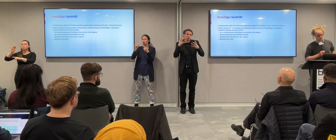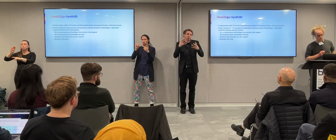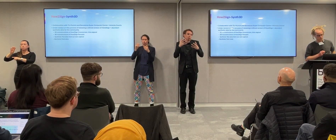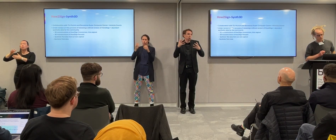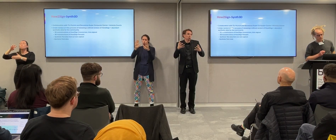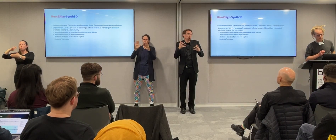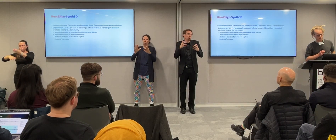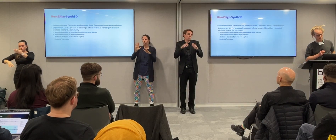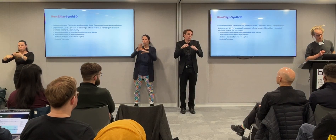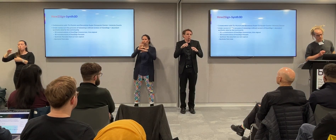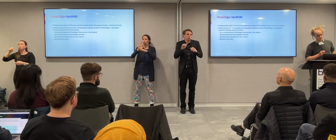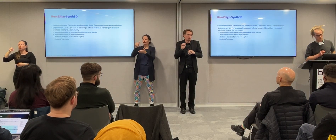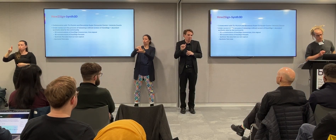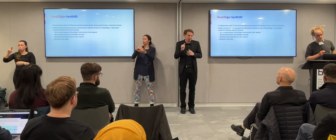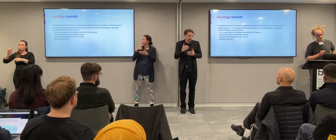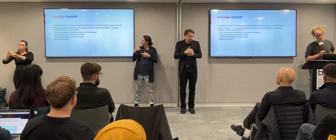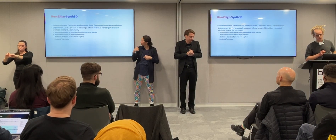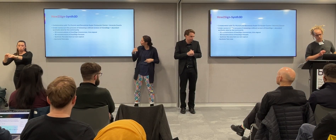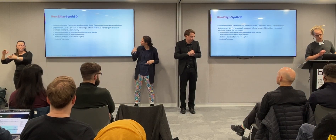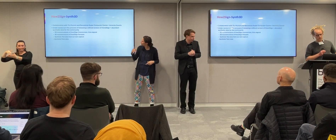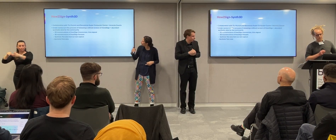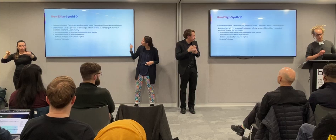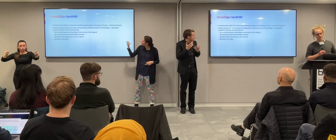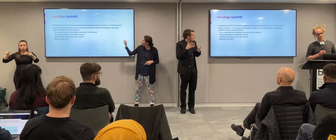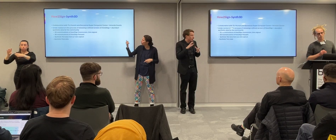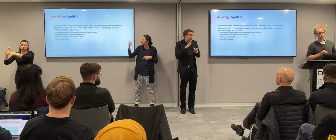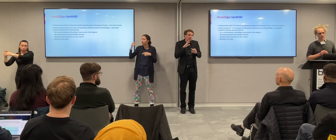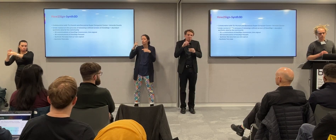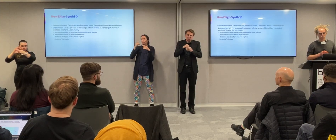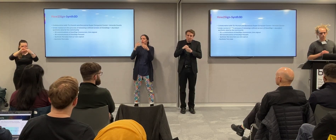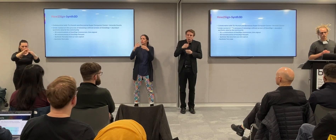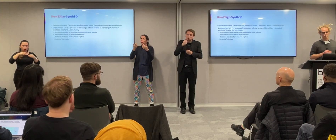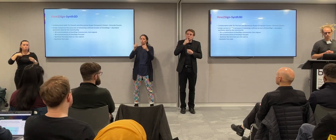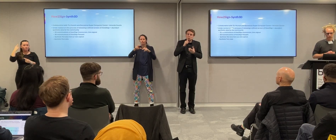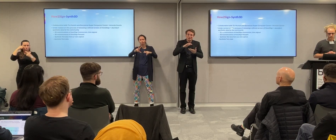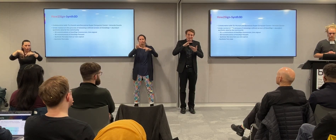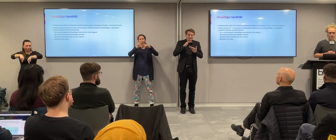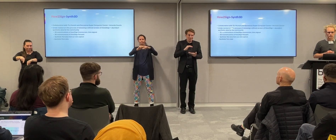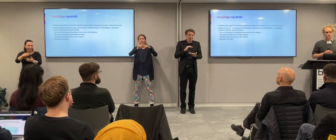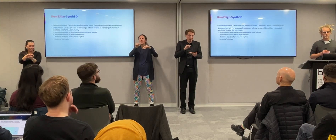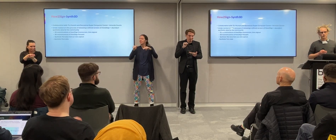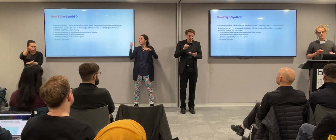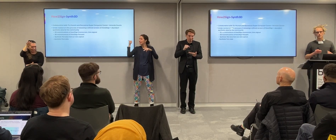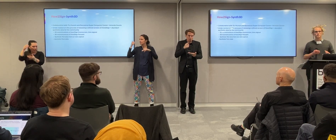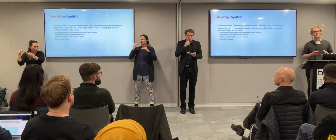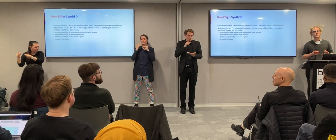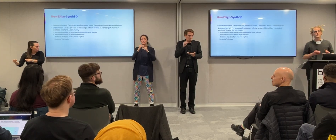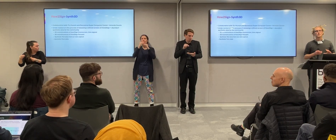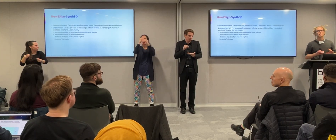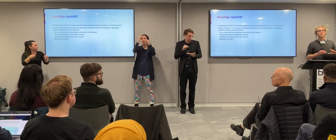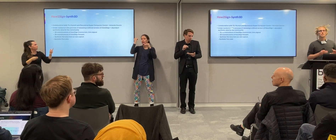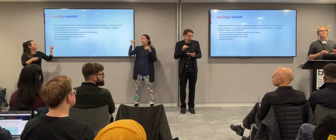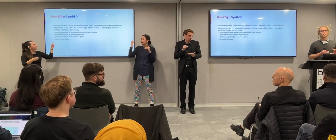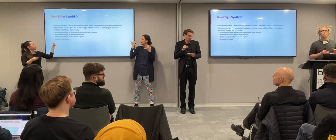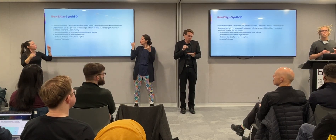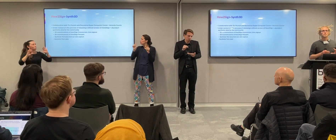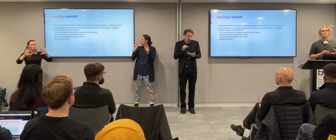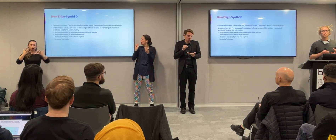under review that is also leveraging this stack and trying to basically